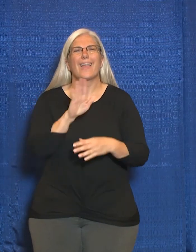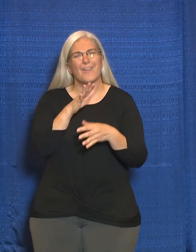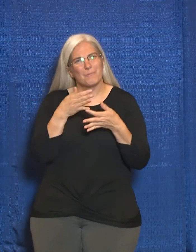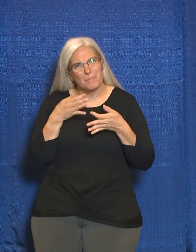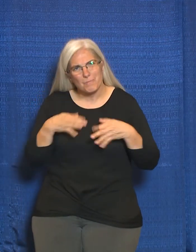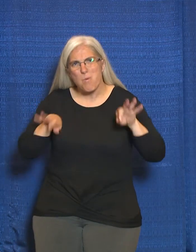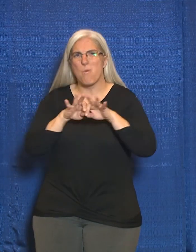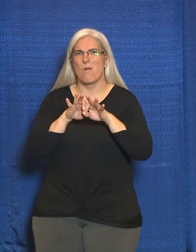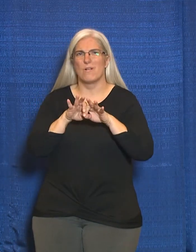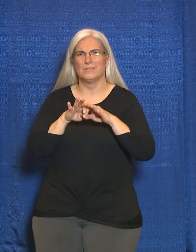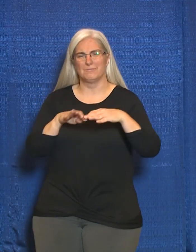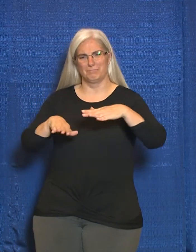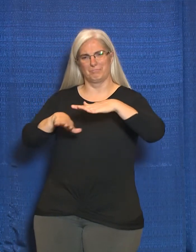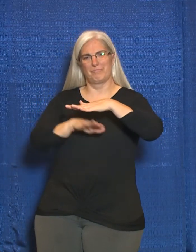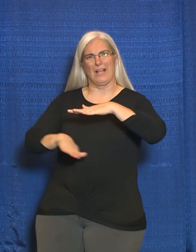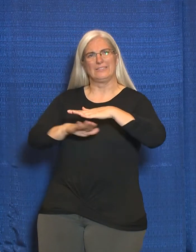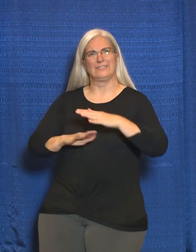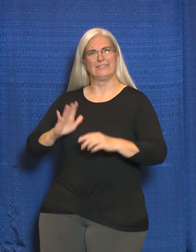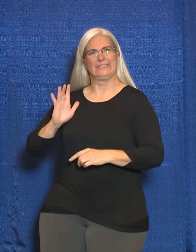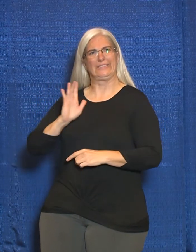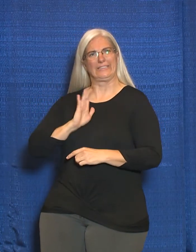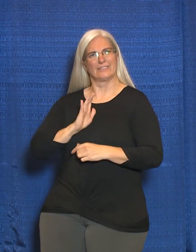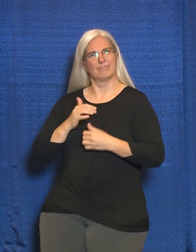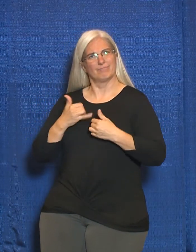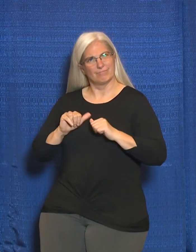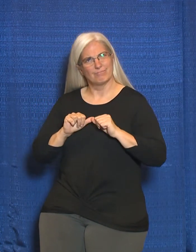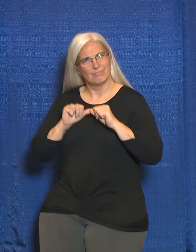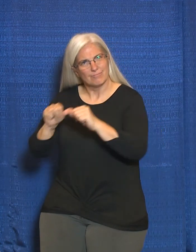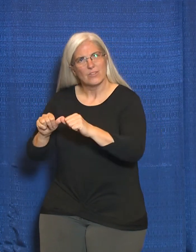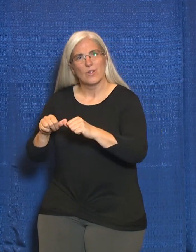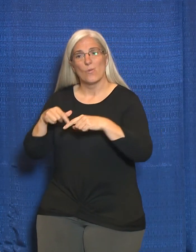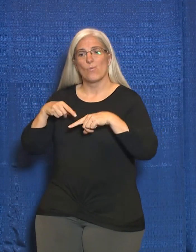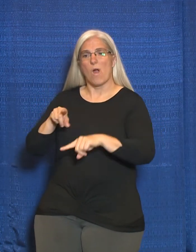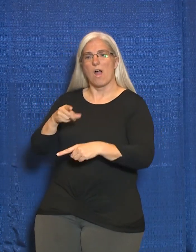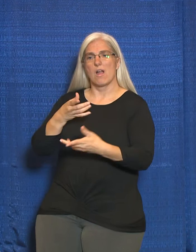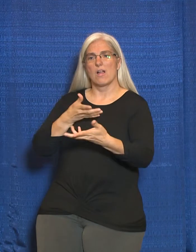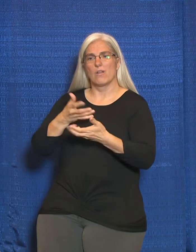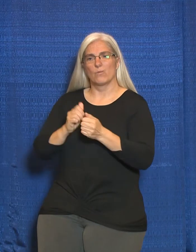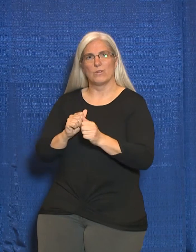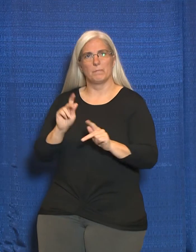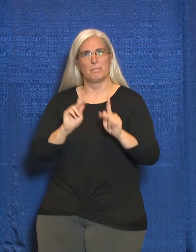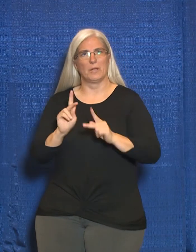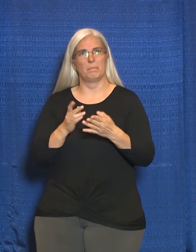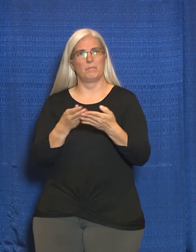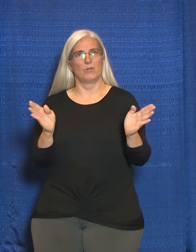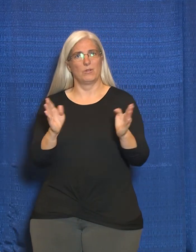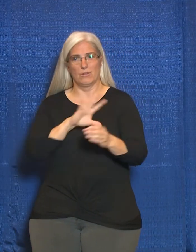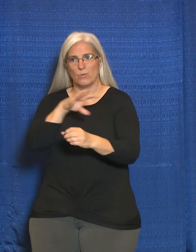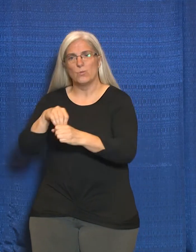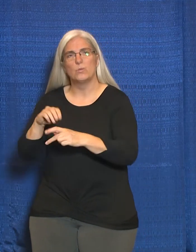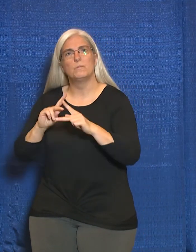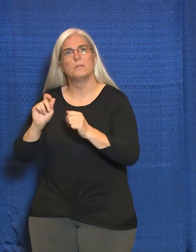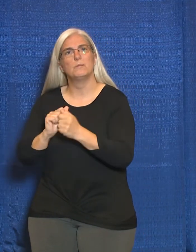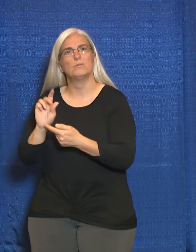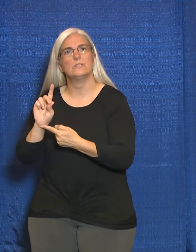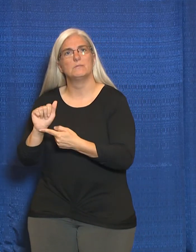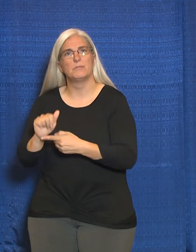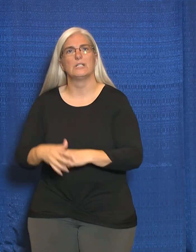It is important to maintain basic etiquette when interacting with people with disabilities.